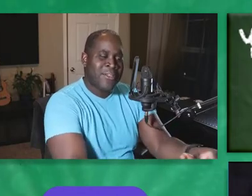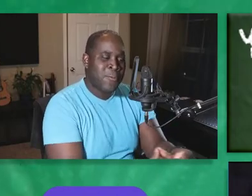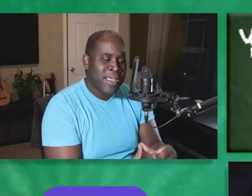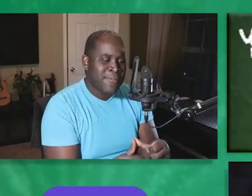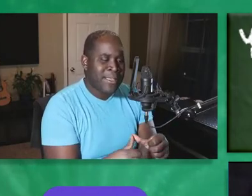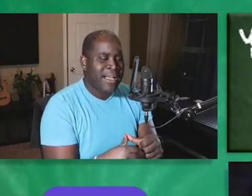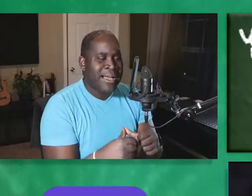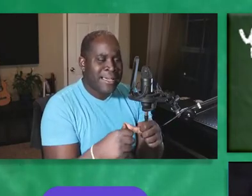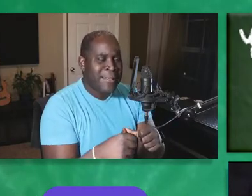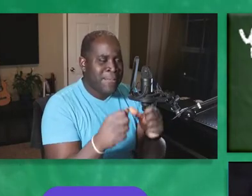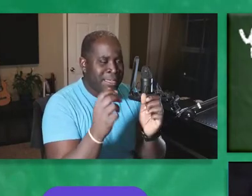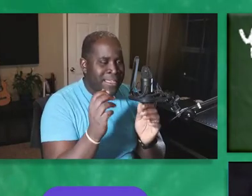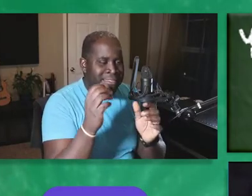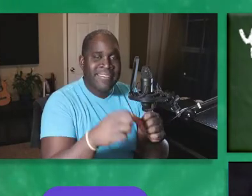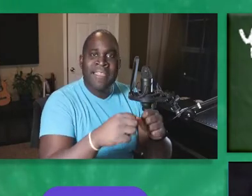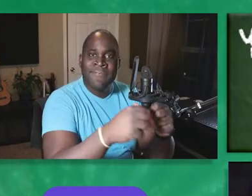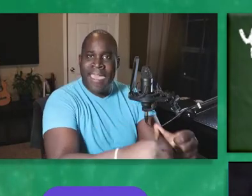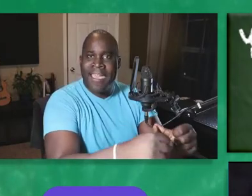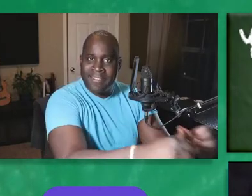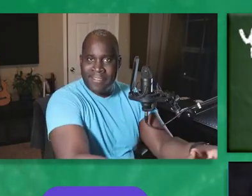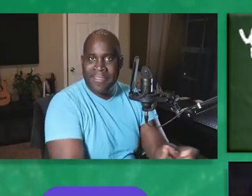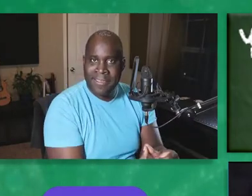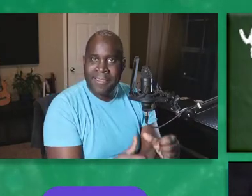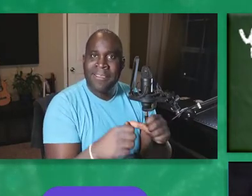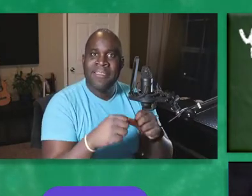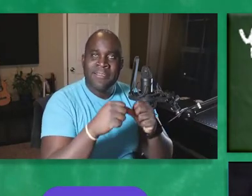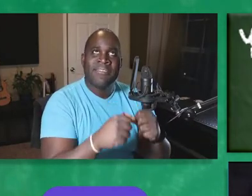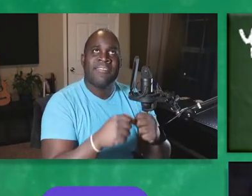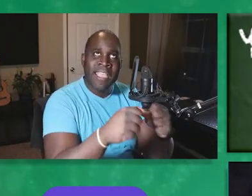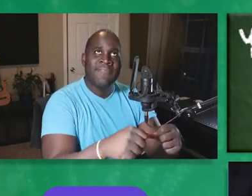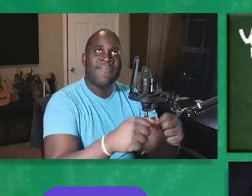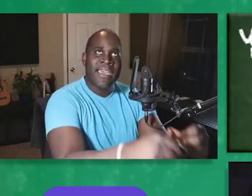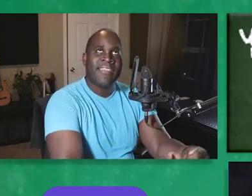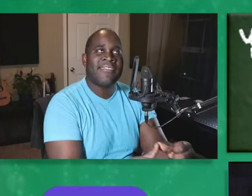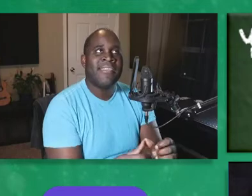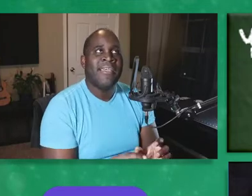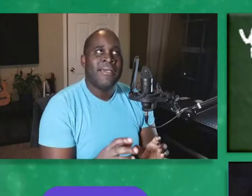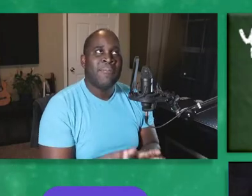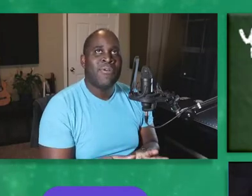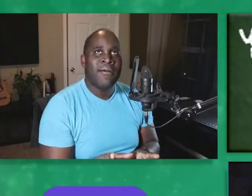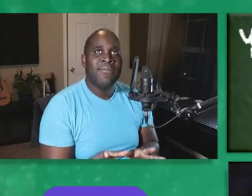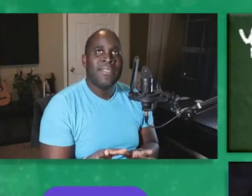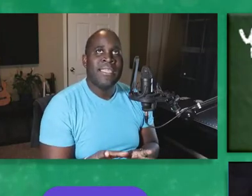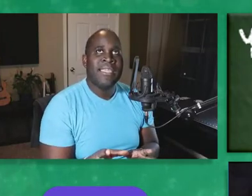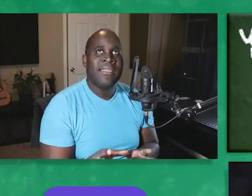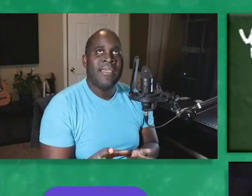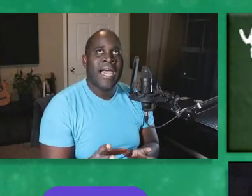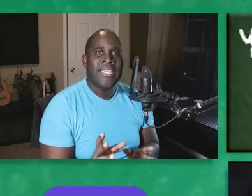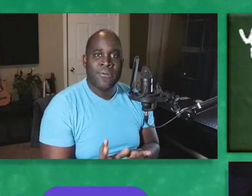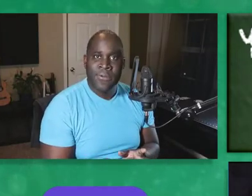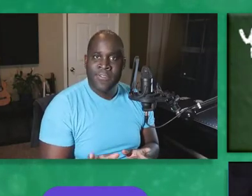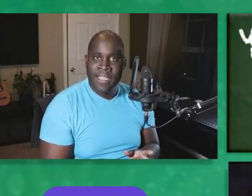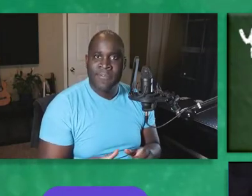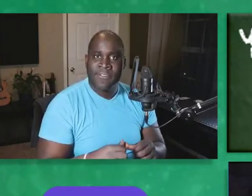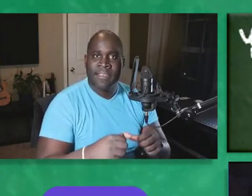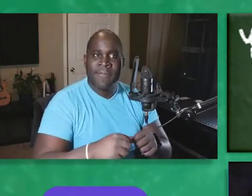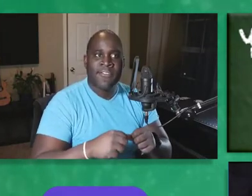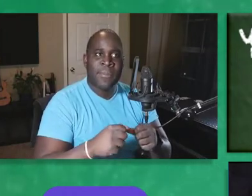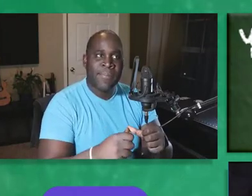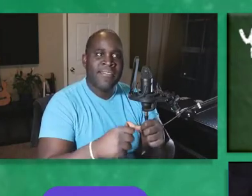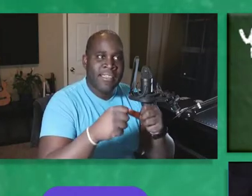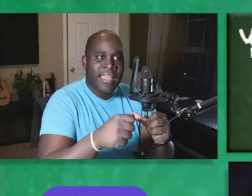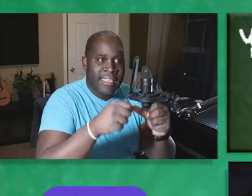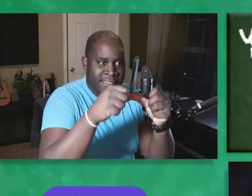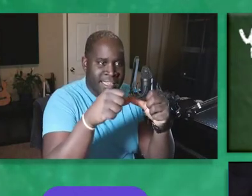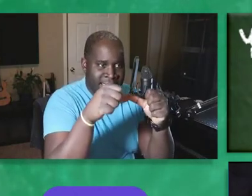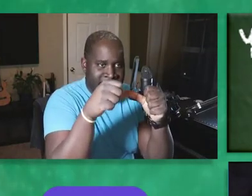I guess unwavering. Steadfast. Steadfast. Probably, I don't know the sign for steadfast,